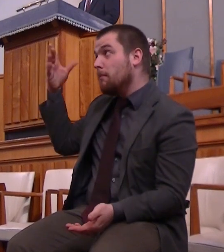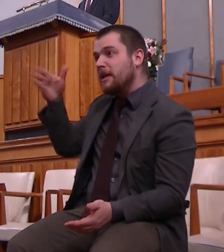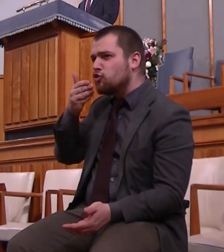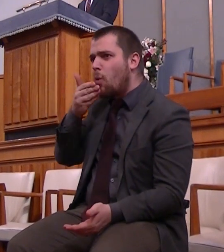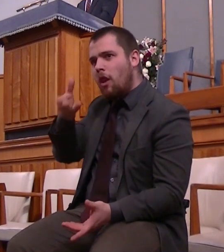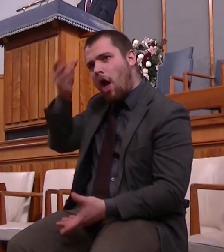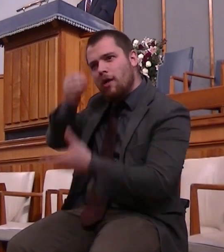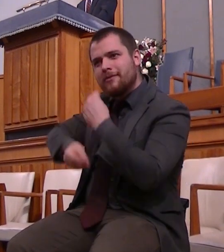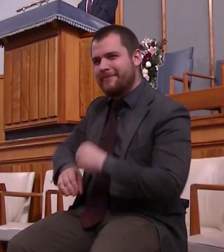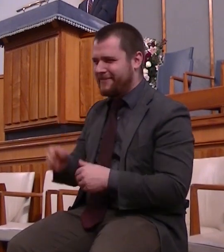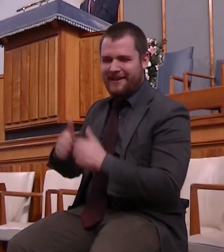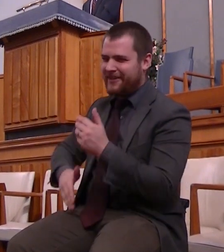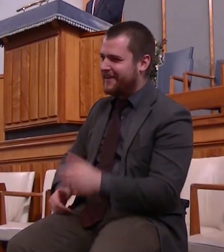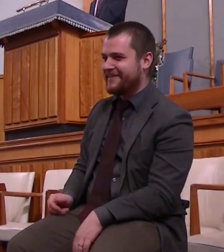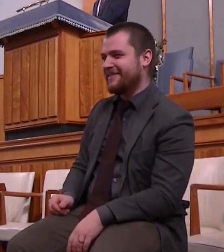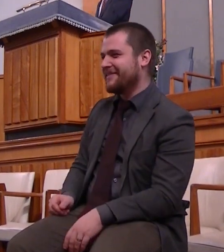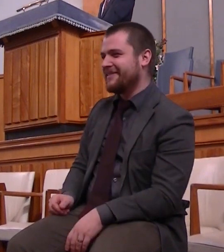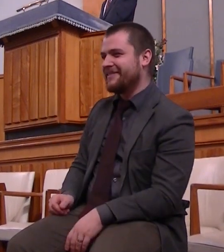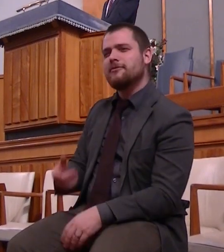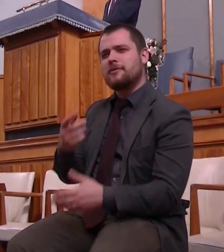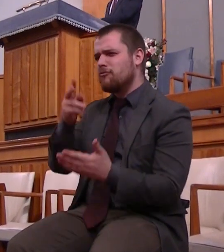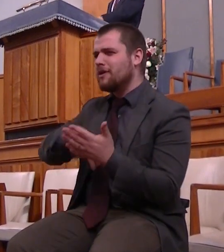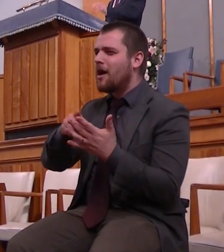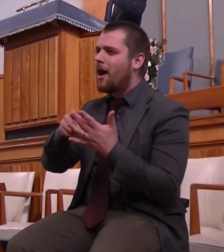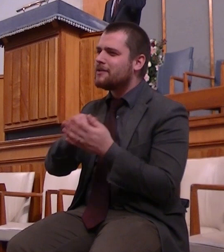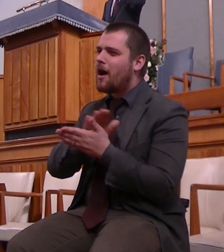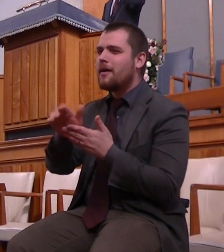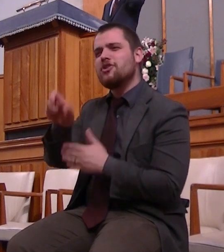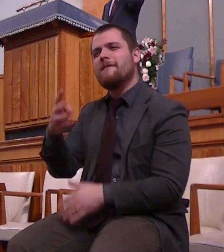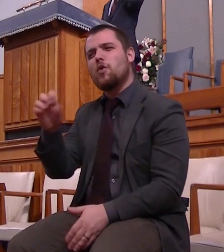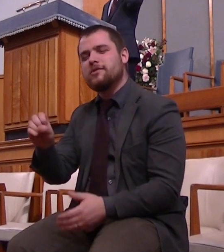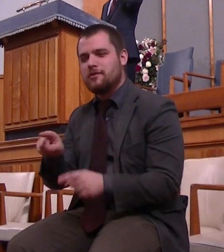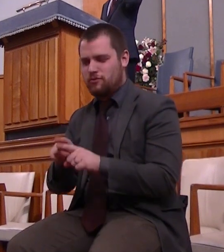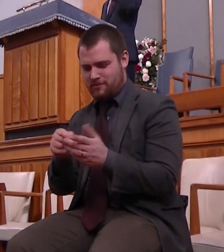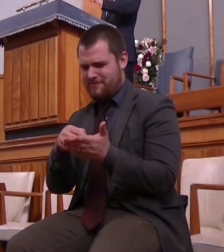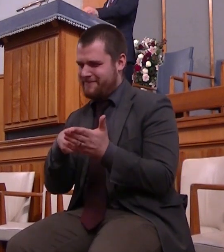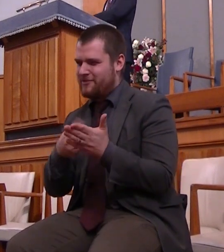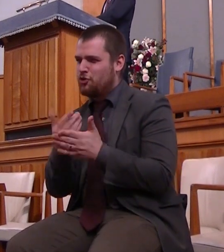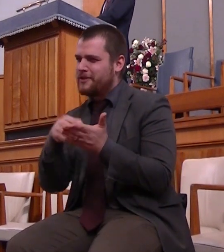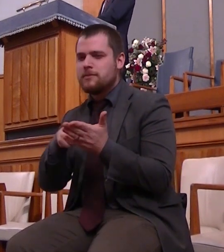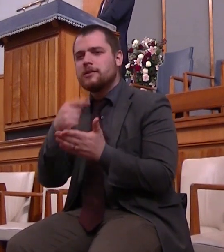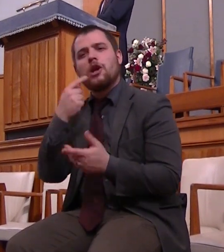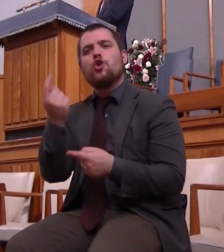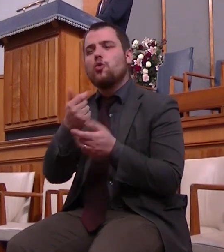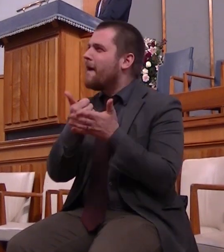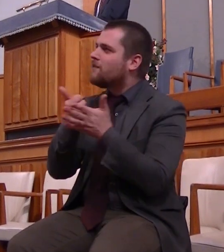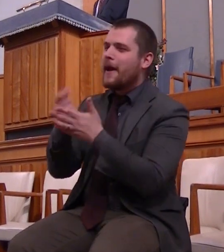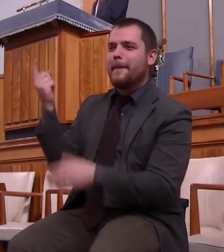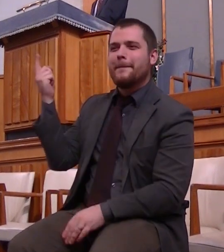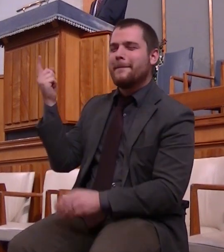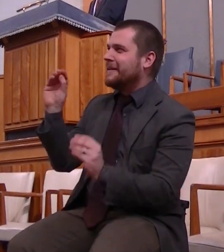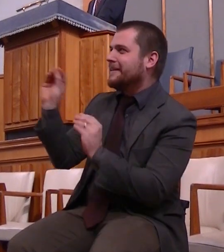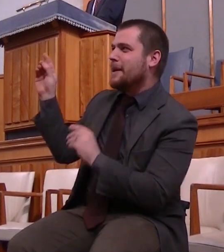in Isaiah 40. It's here in the New Testament also. Who taught him? Who instructed him? No